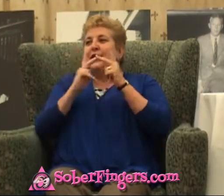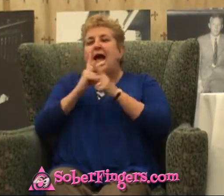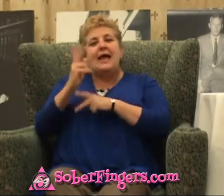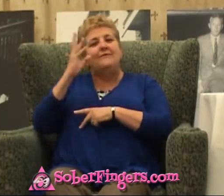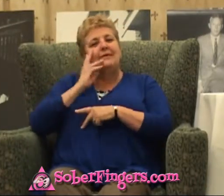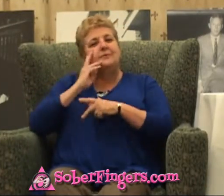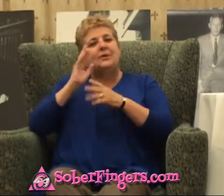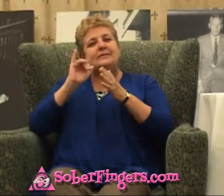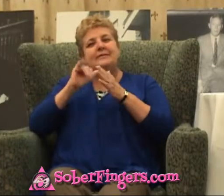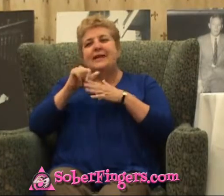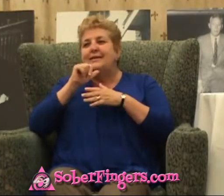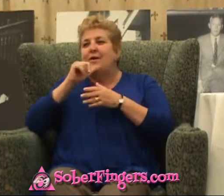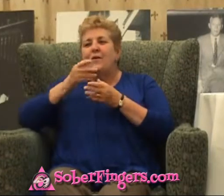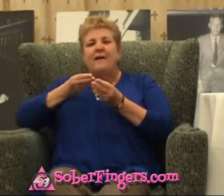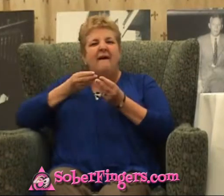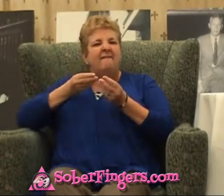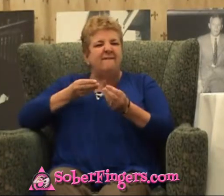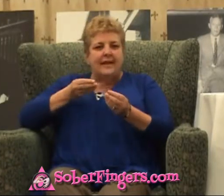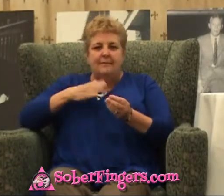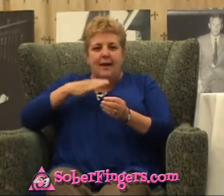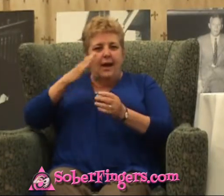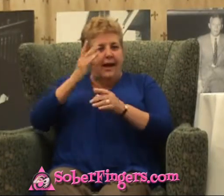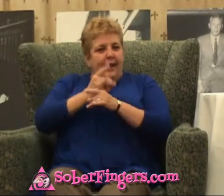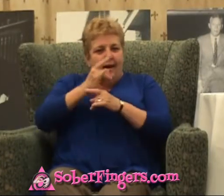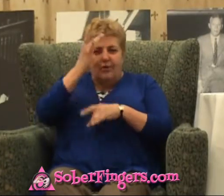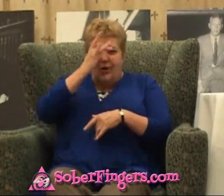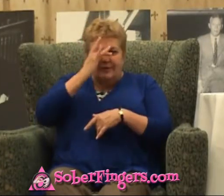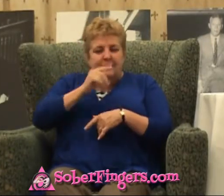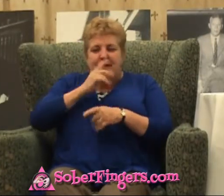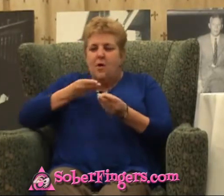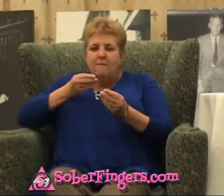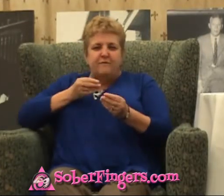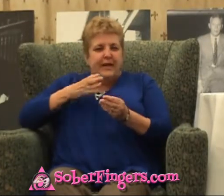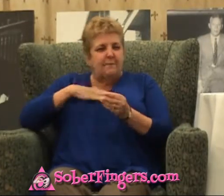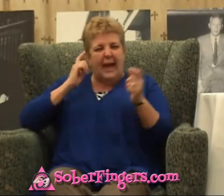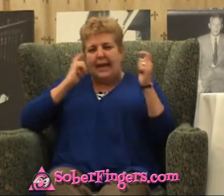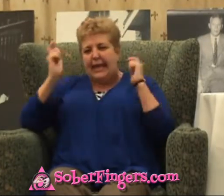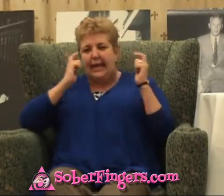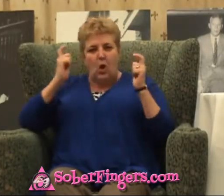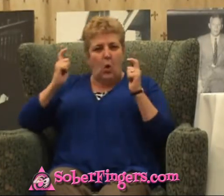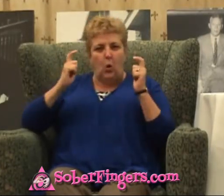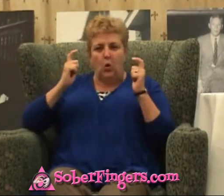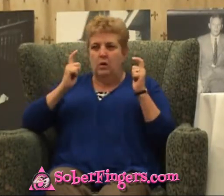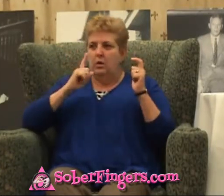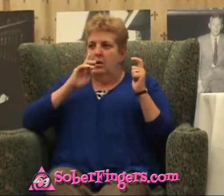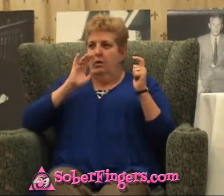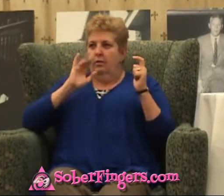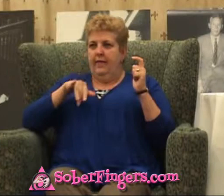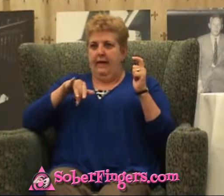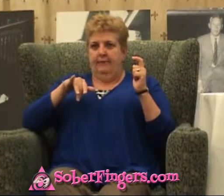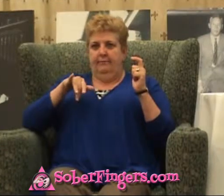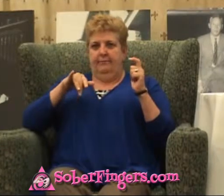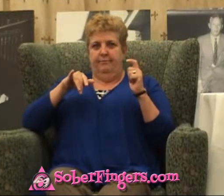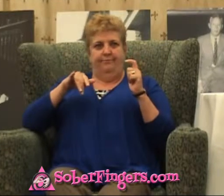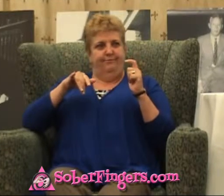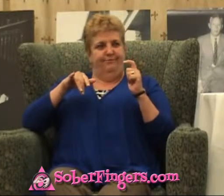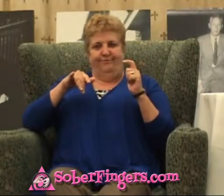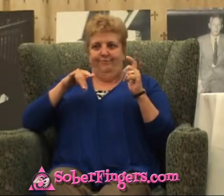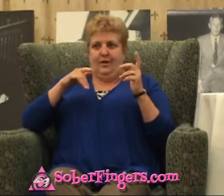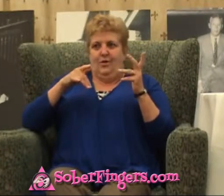my alcoholism and don't feed my ego, like being a part of something as grand as this can possibly be. And see, when I walked